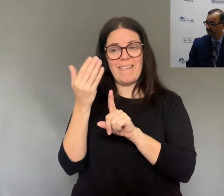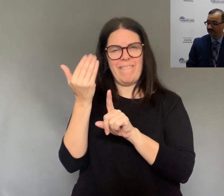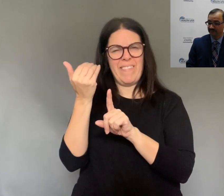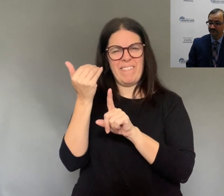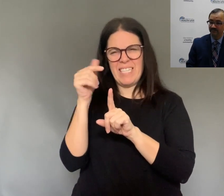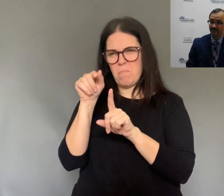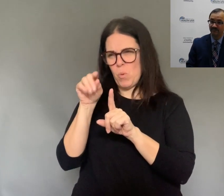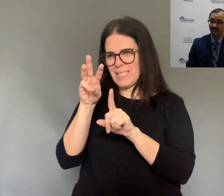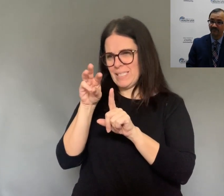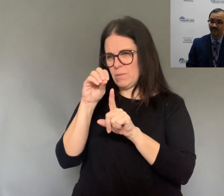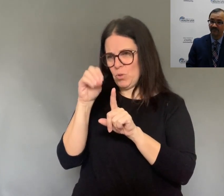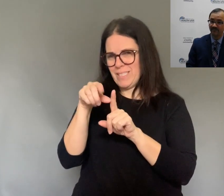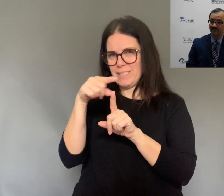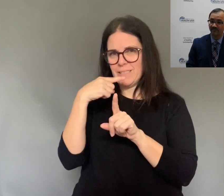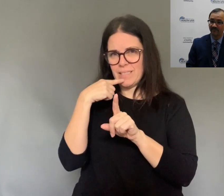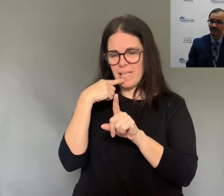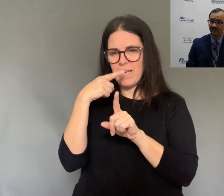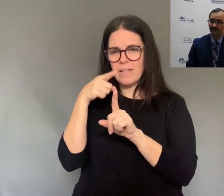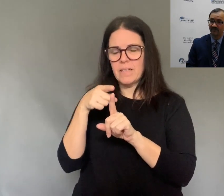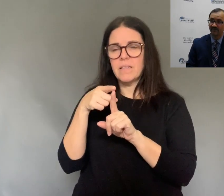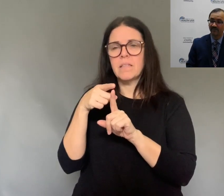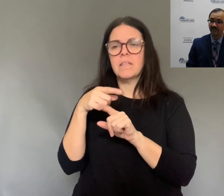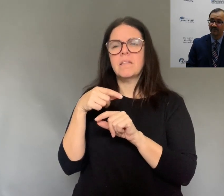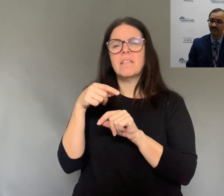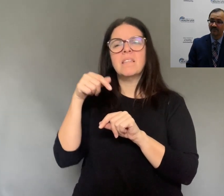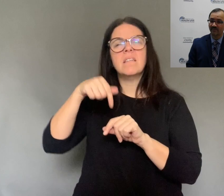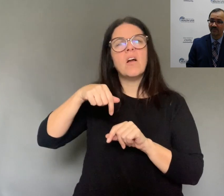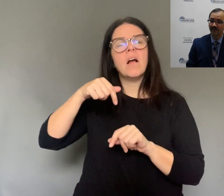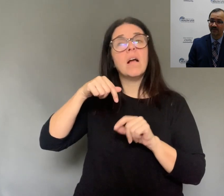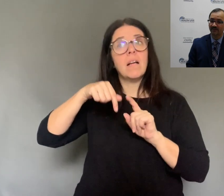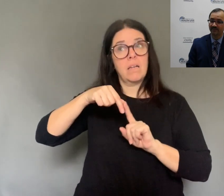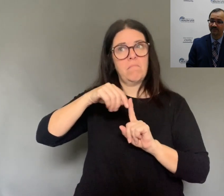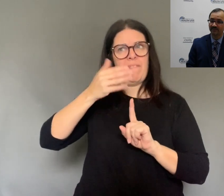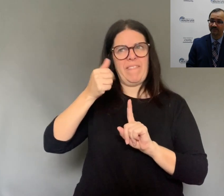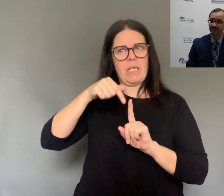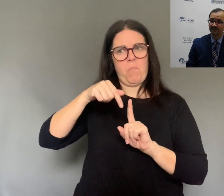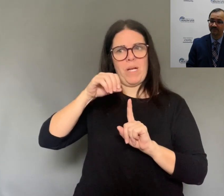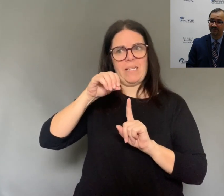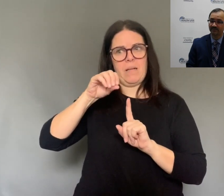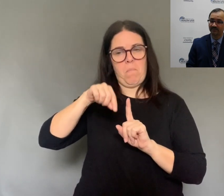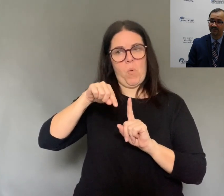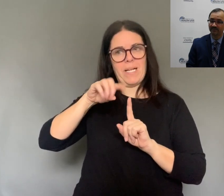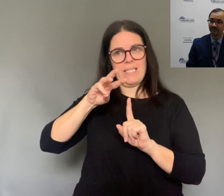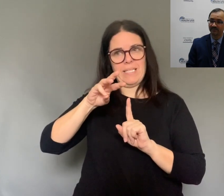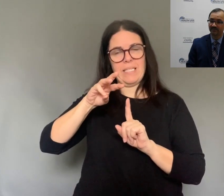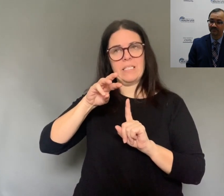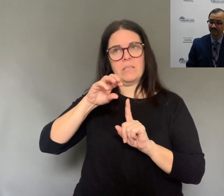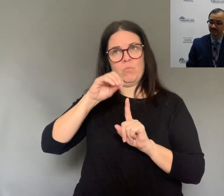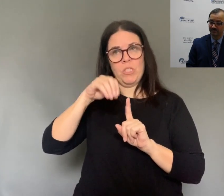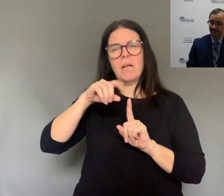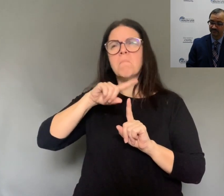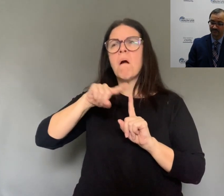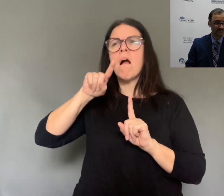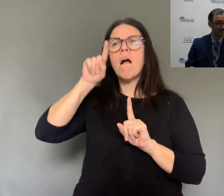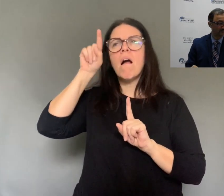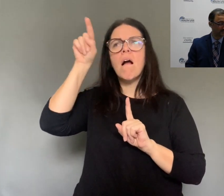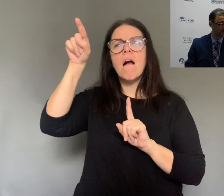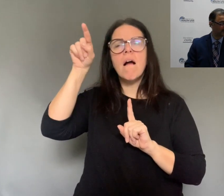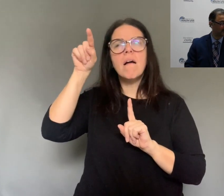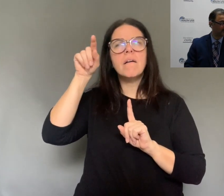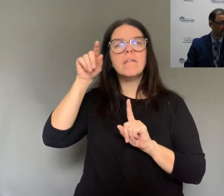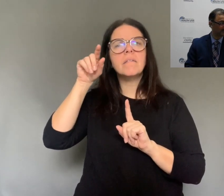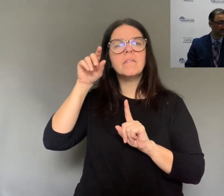Any questions from AM 800? Yeah, you mentioned that the case fatality rate for long-term care homes locally